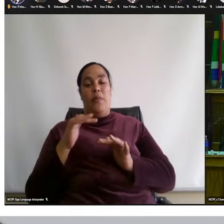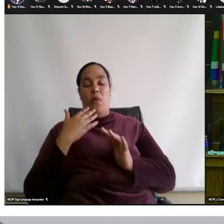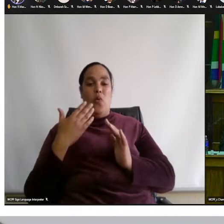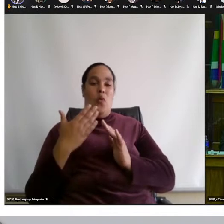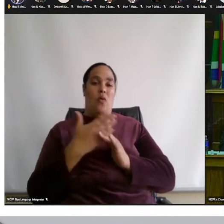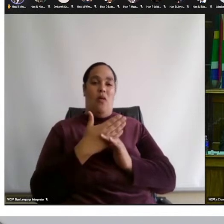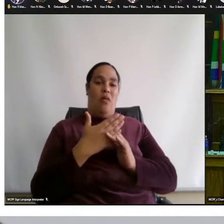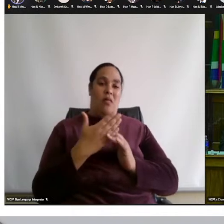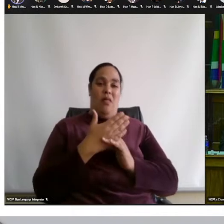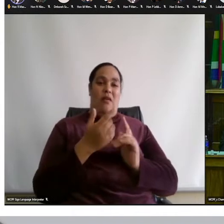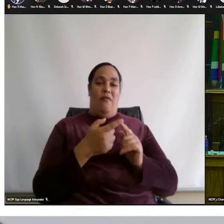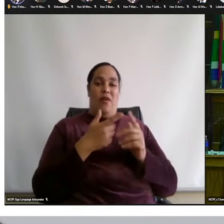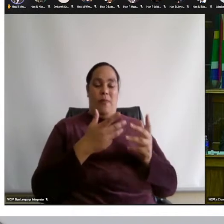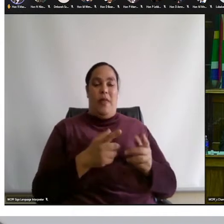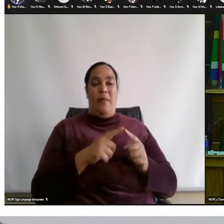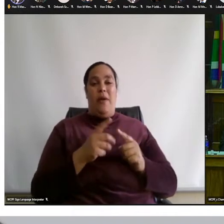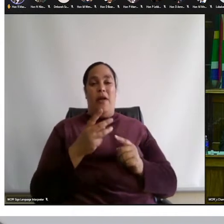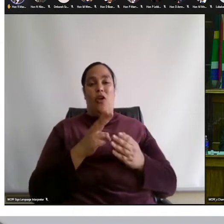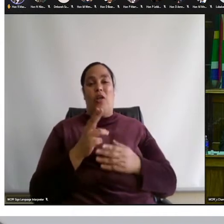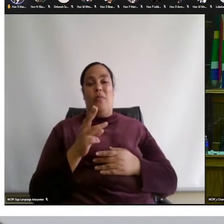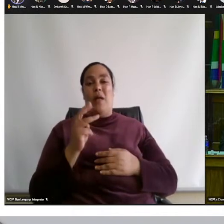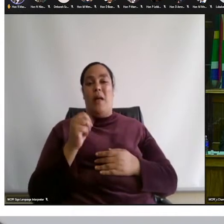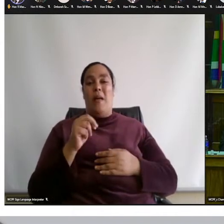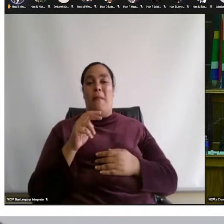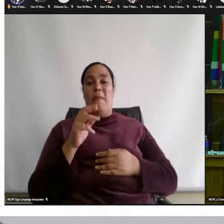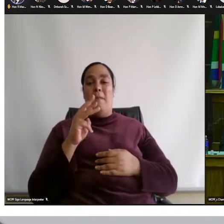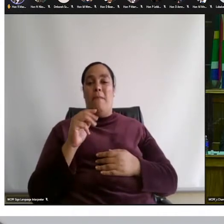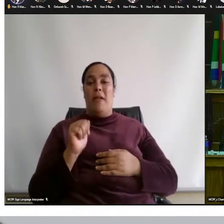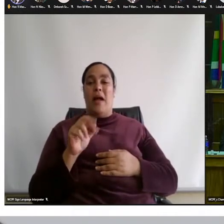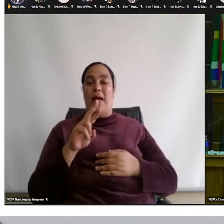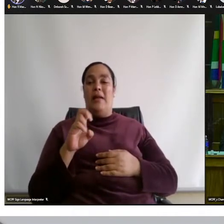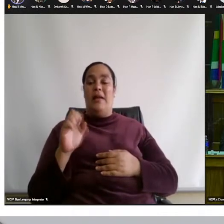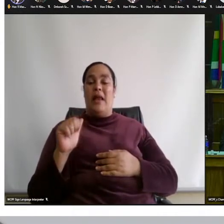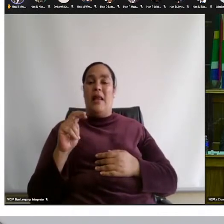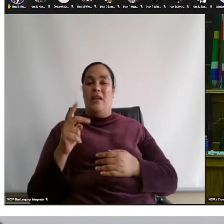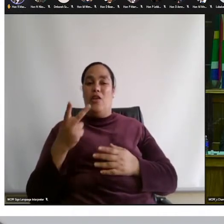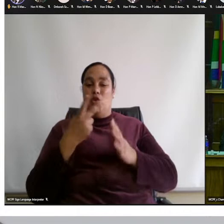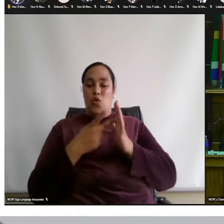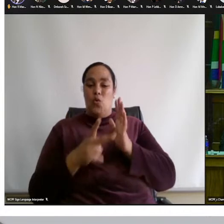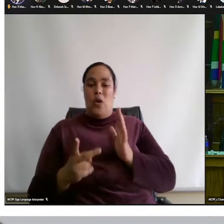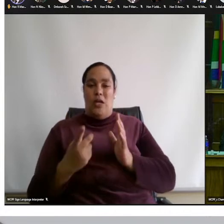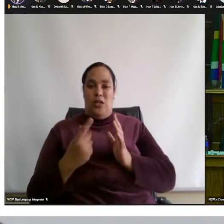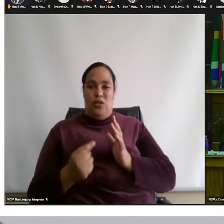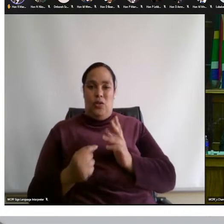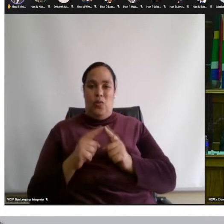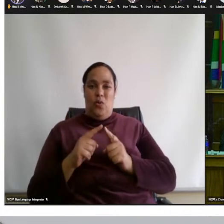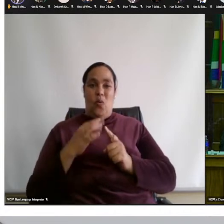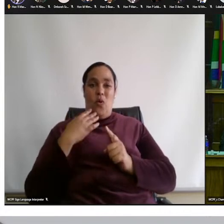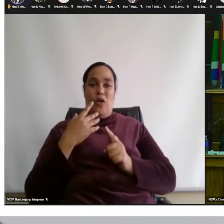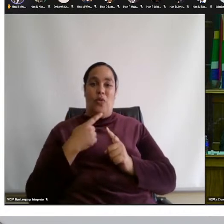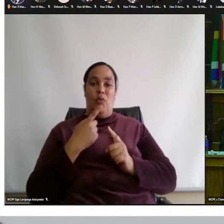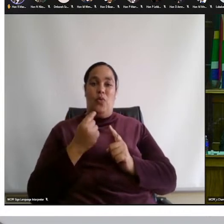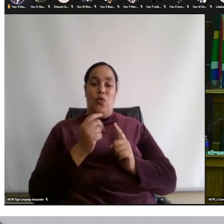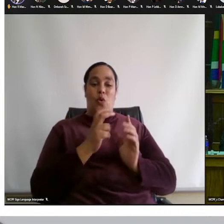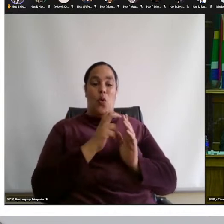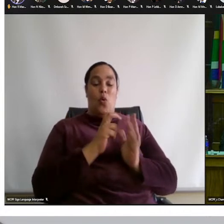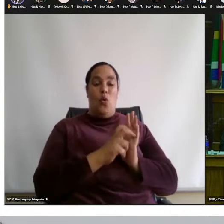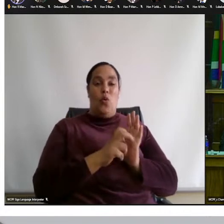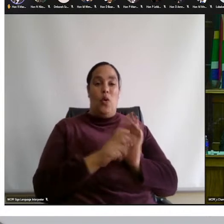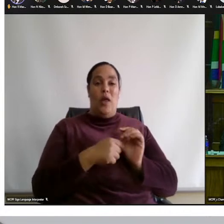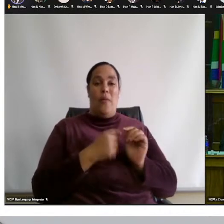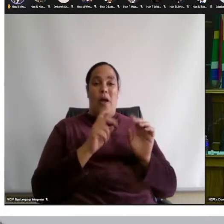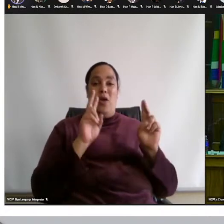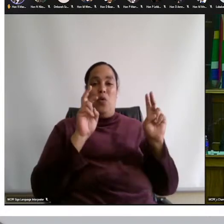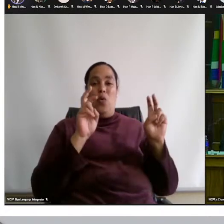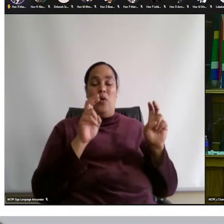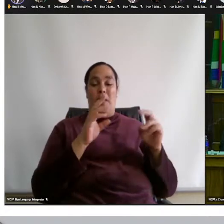from the platform, and Honorable Moran has now twice done it. He's done it actually while you're busy making a ruling on the quoting